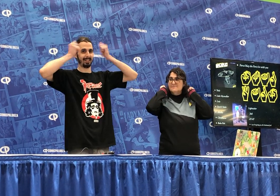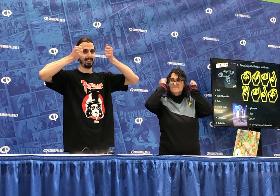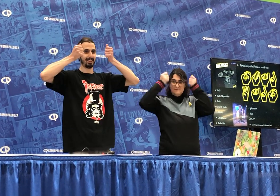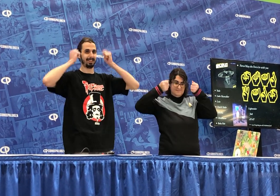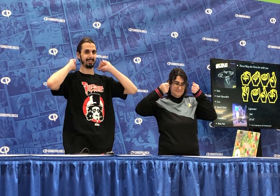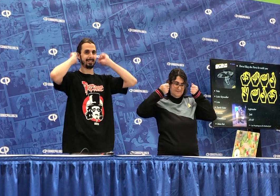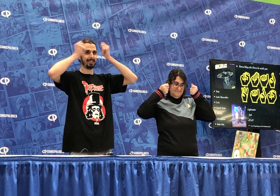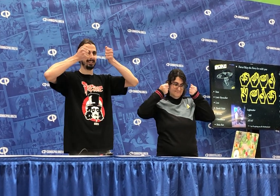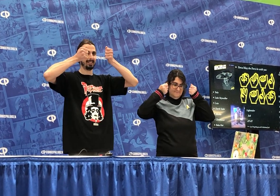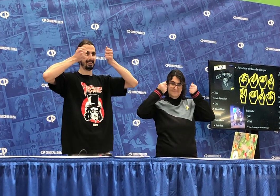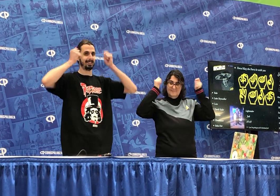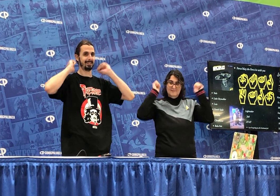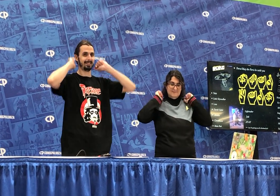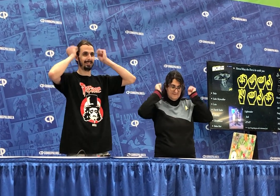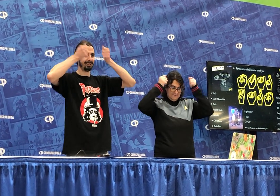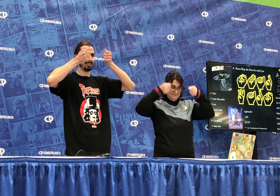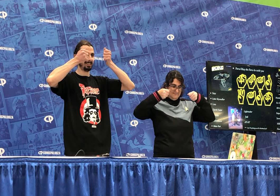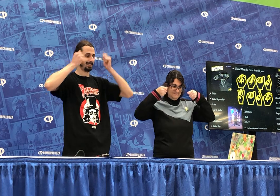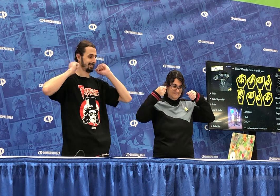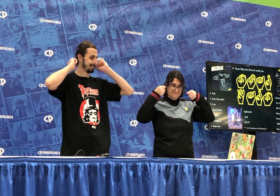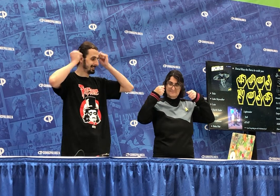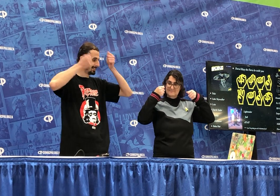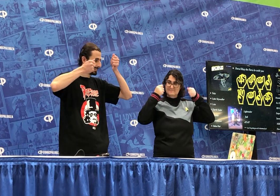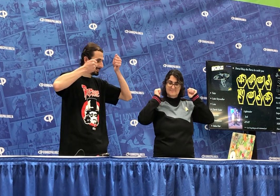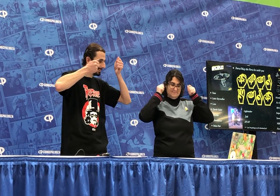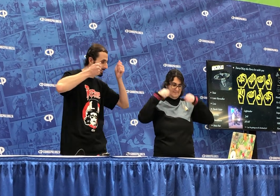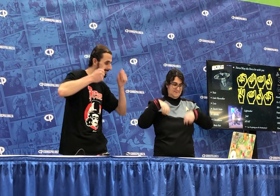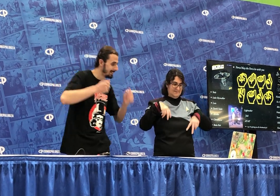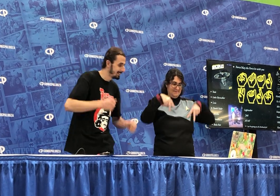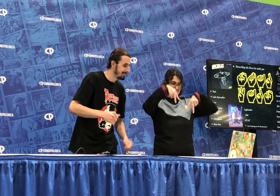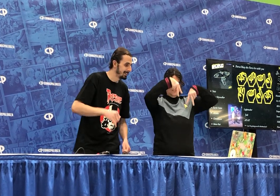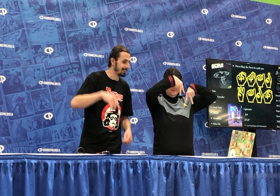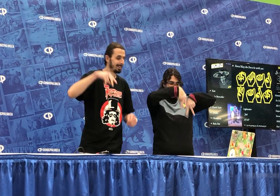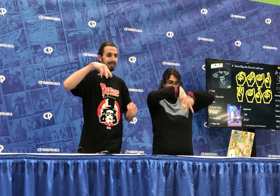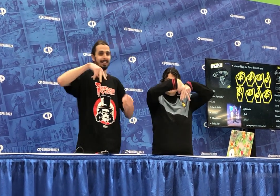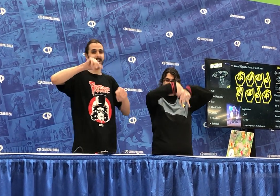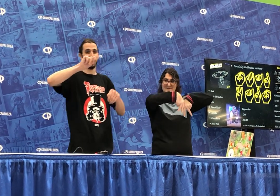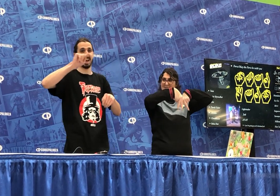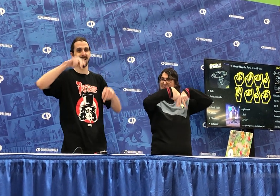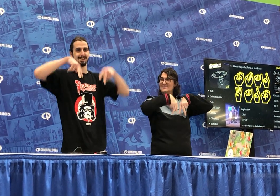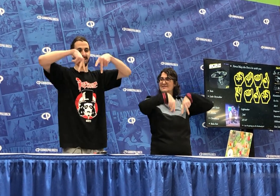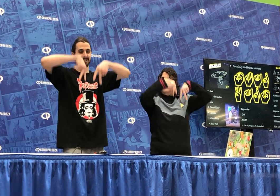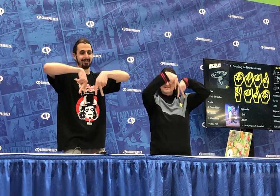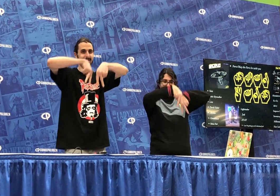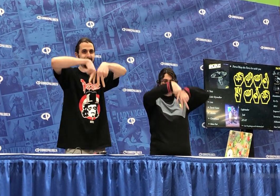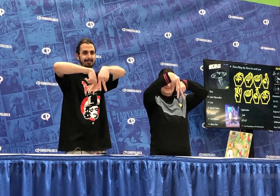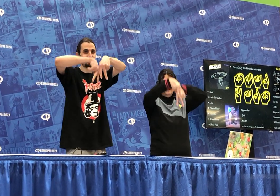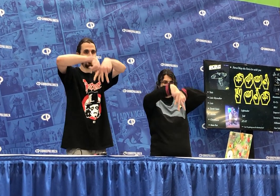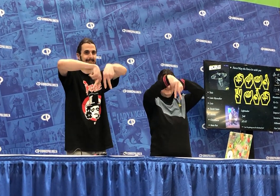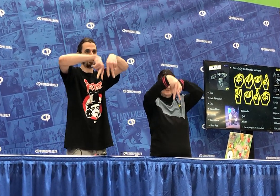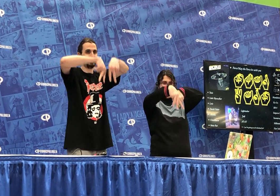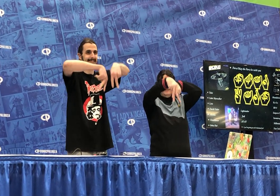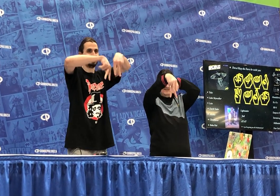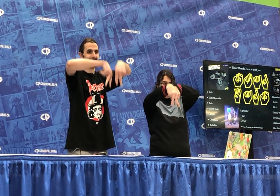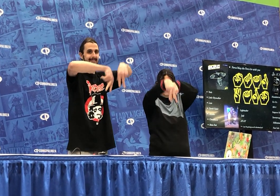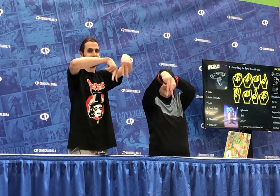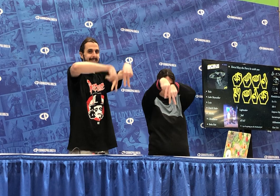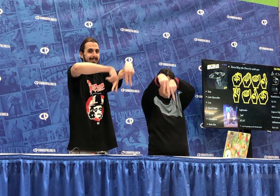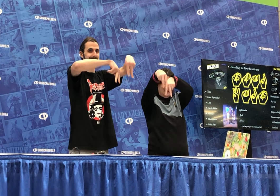Jedi. Jedi. Putting the hood over your head. Jedi. The AT-AT, or AT-AT,